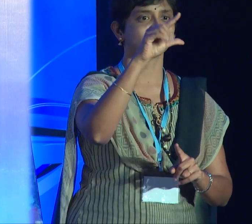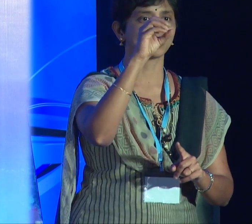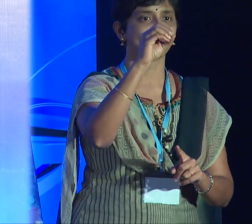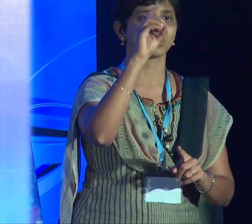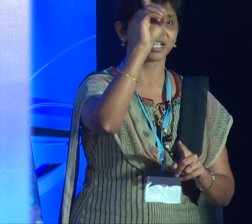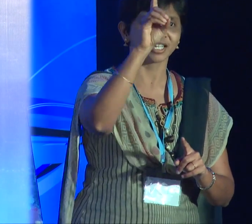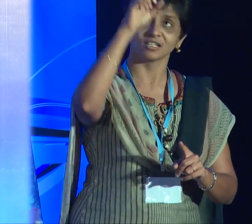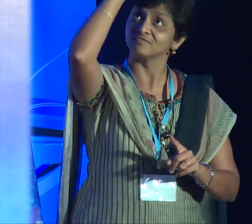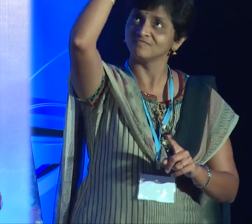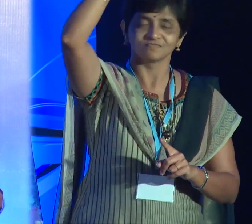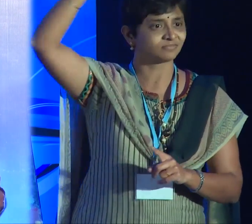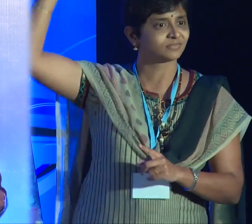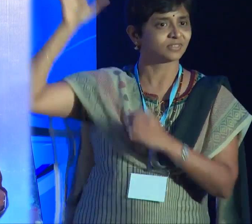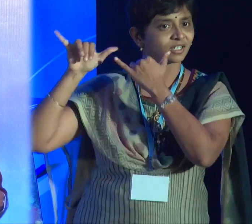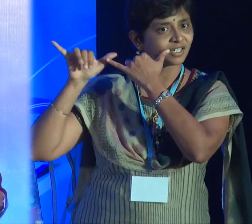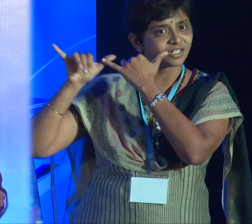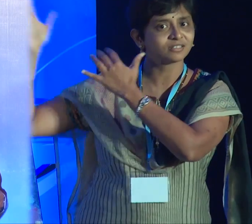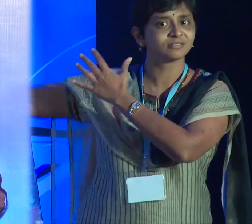You see, I remember